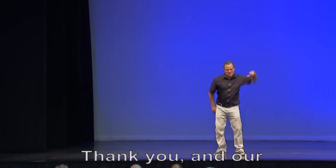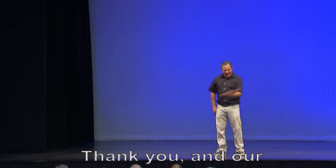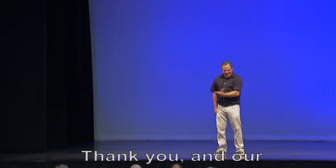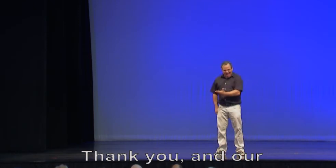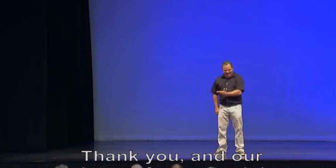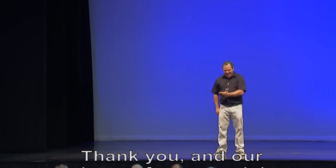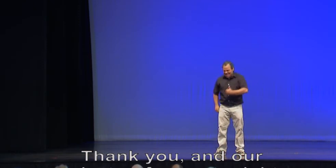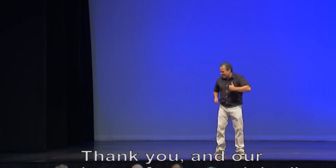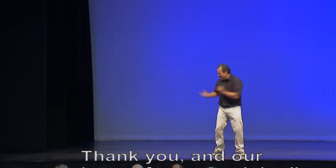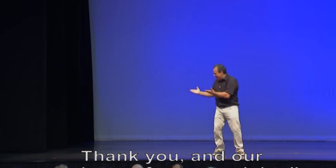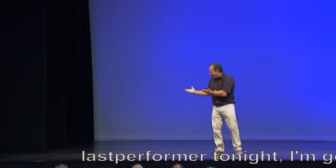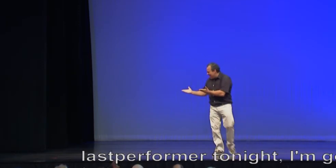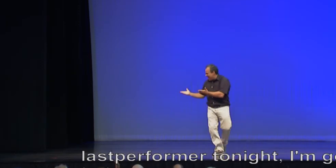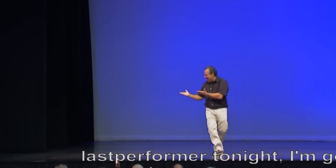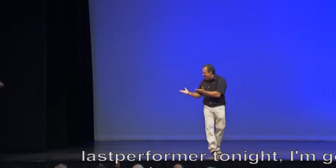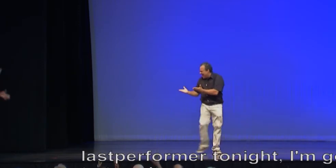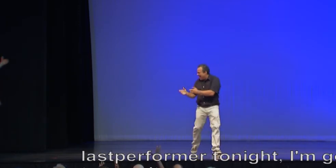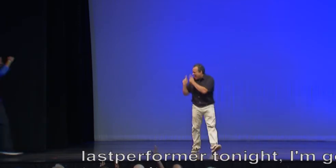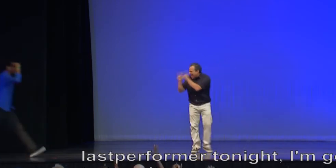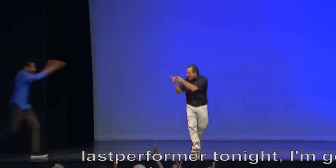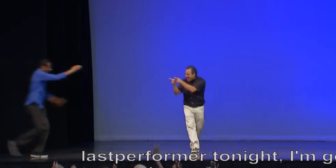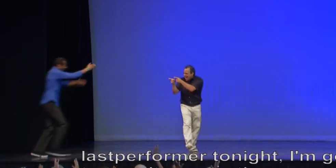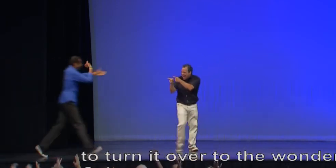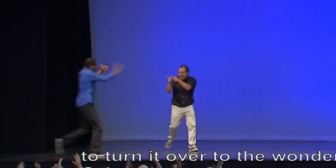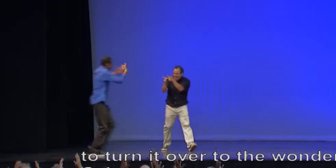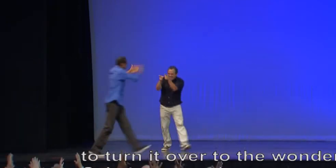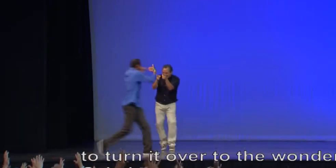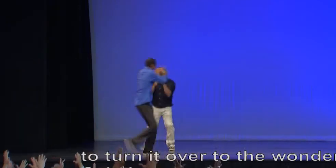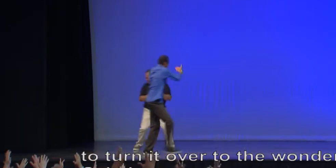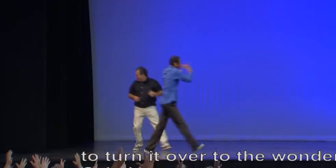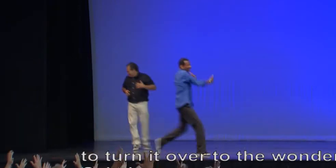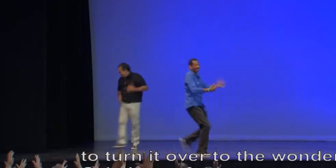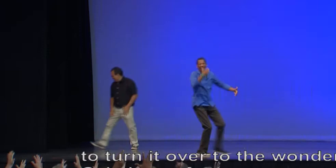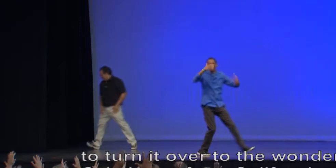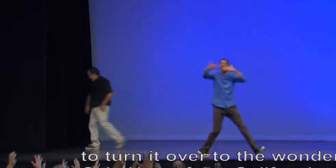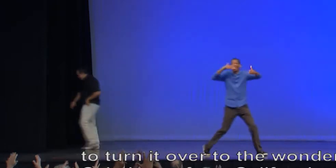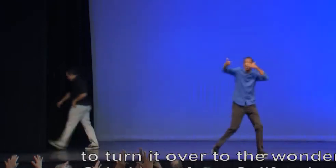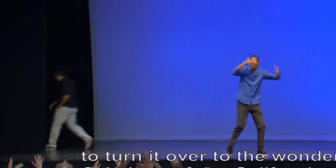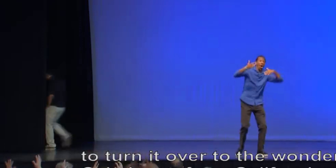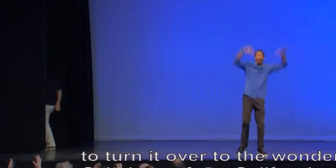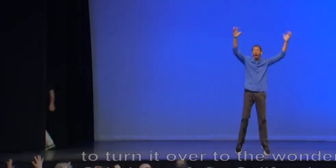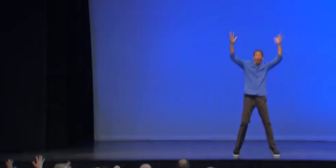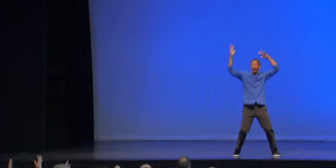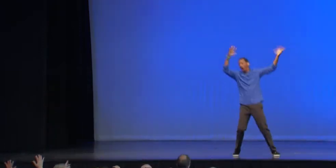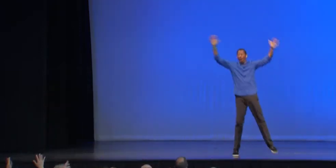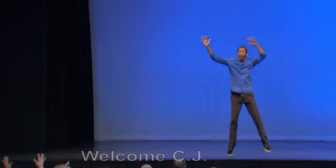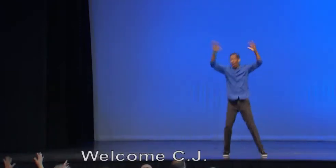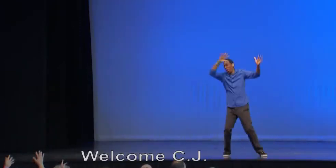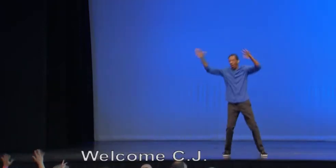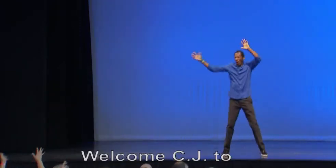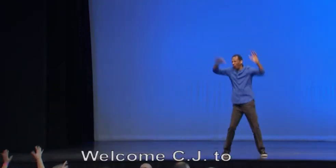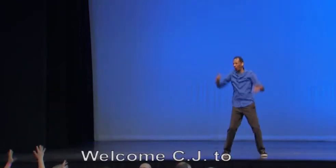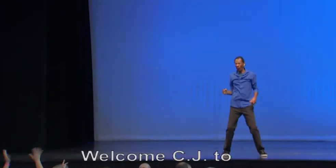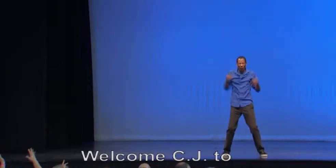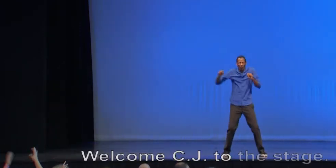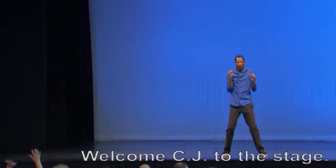from California. Welcome, C.J., to the stage. Thank you, Manny. Thank you, everyone.